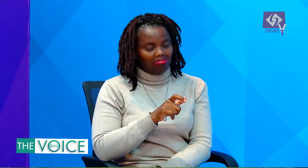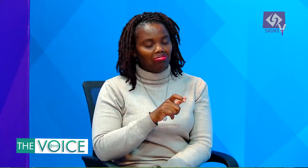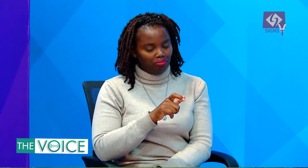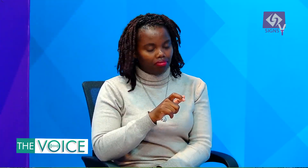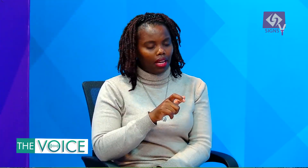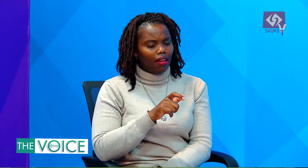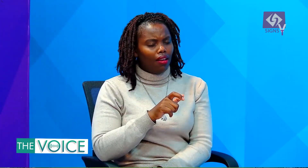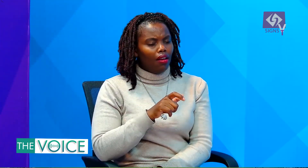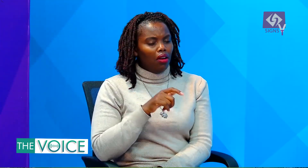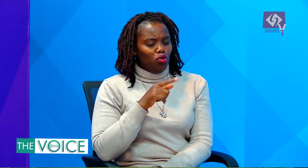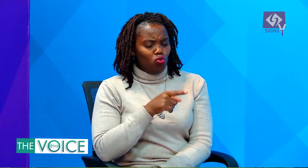person,